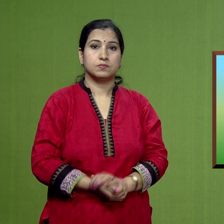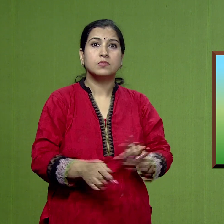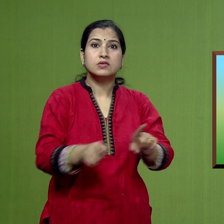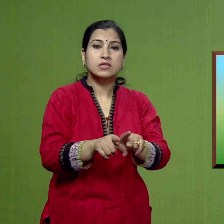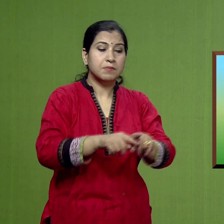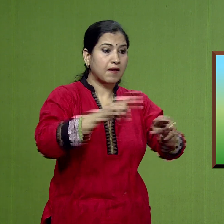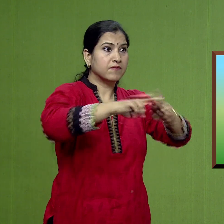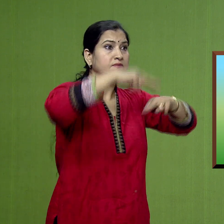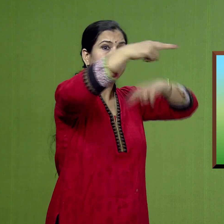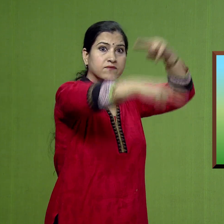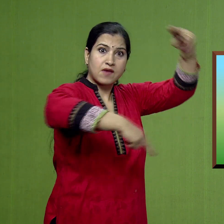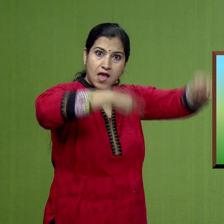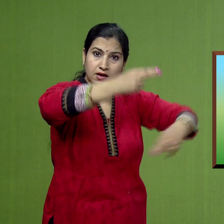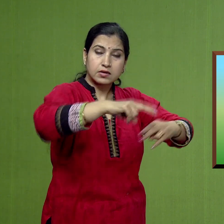industries and machines.